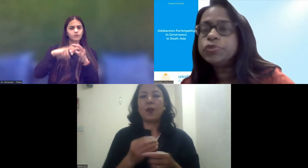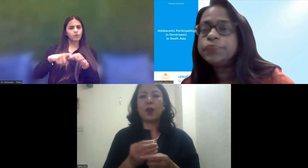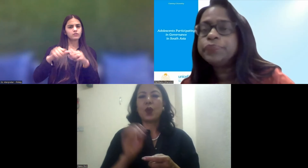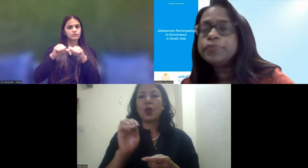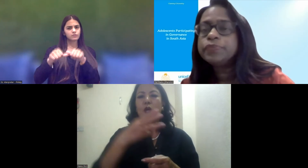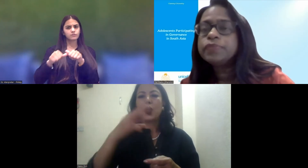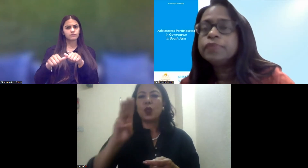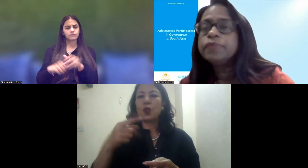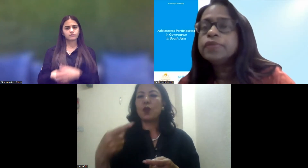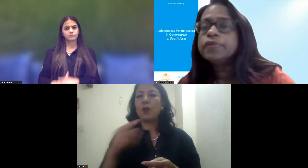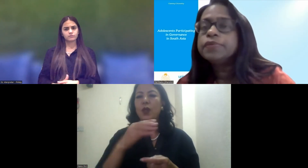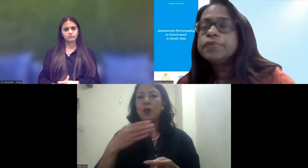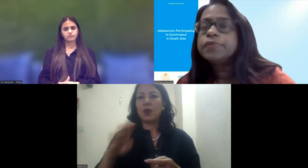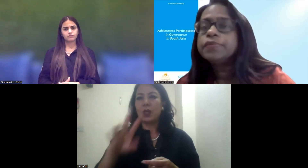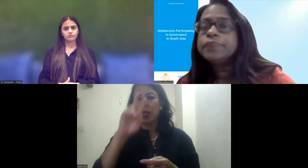Chencho.